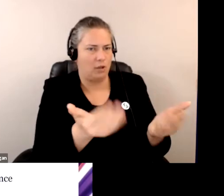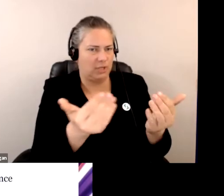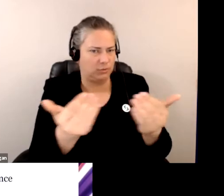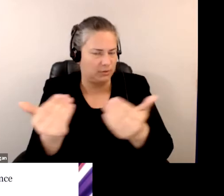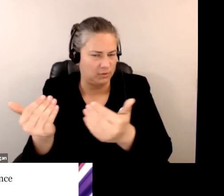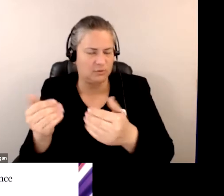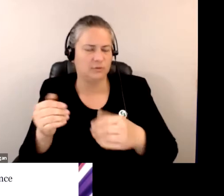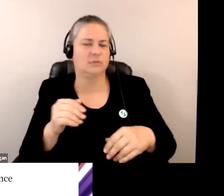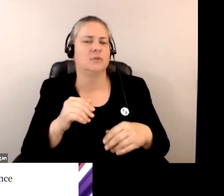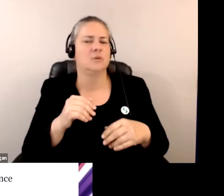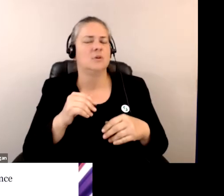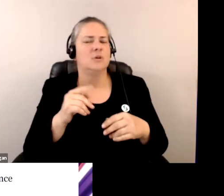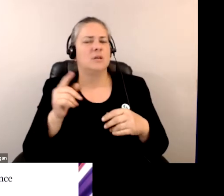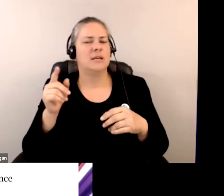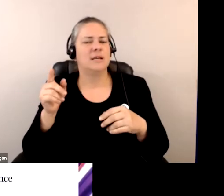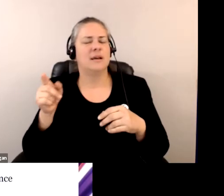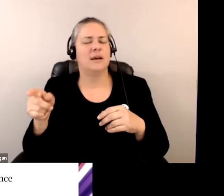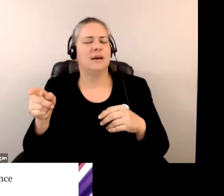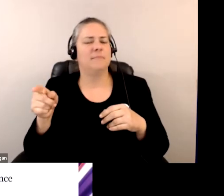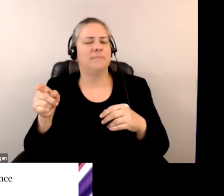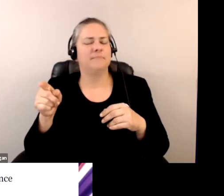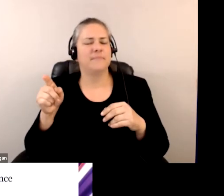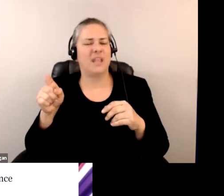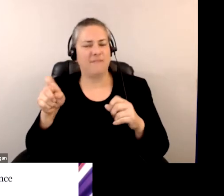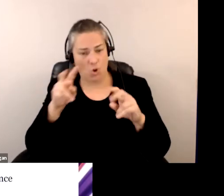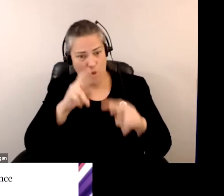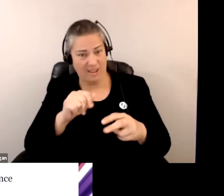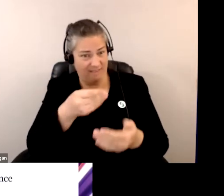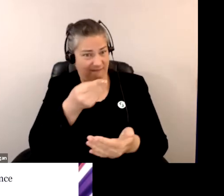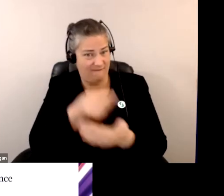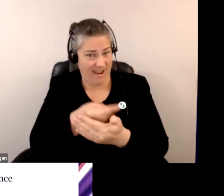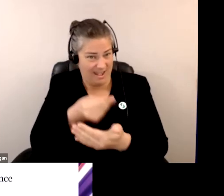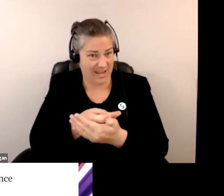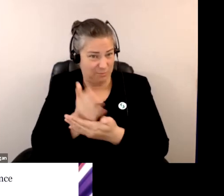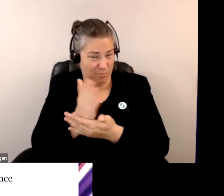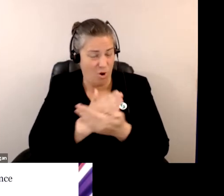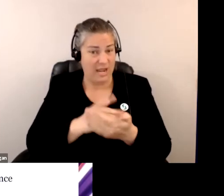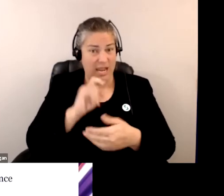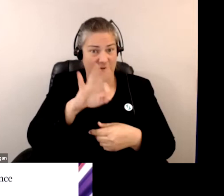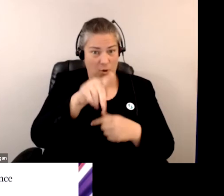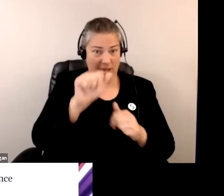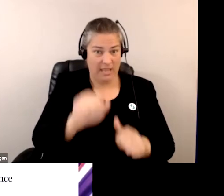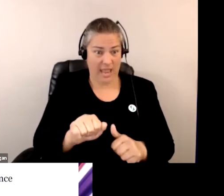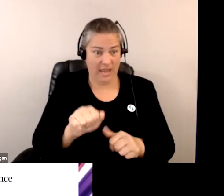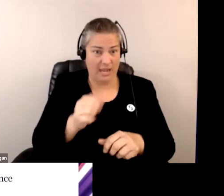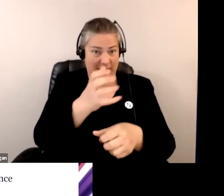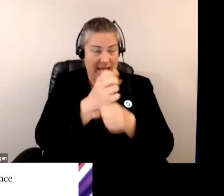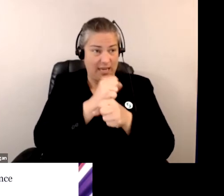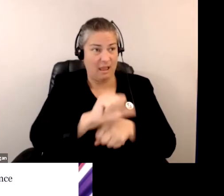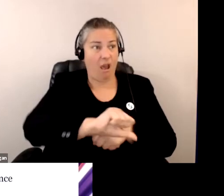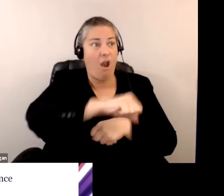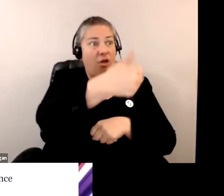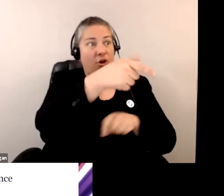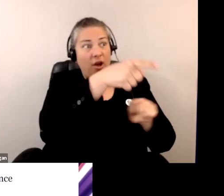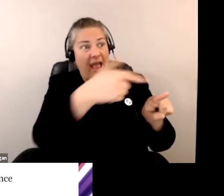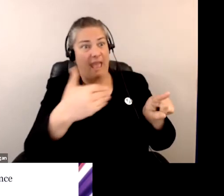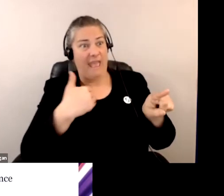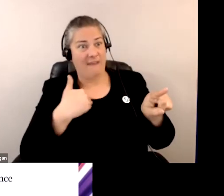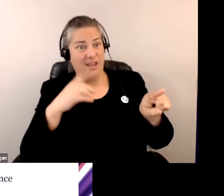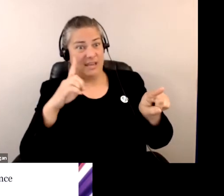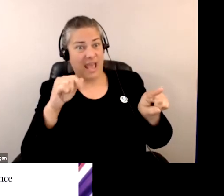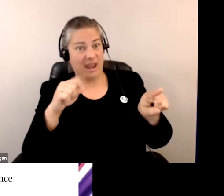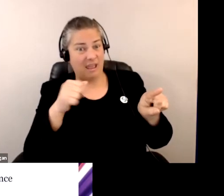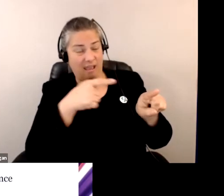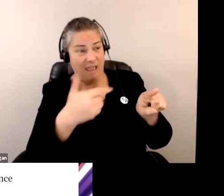singly focusing on the financial aspect of it, it is true that if you can leverage other data holding agencies and organizations, the money will